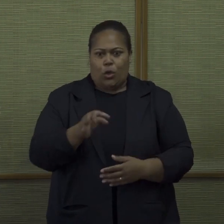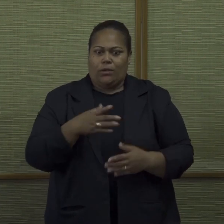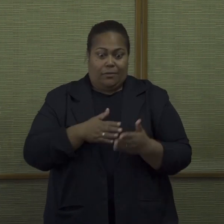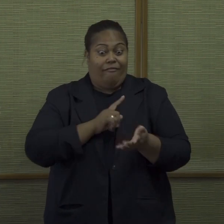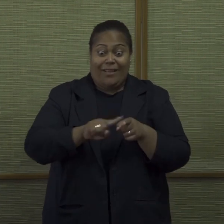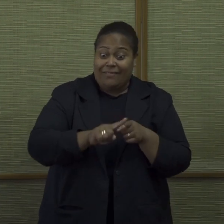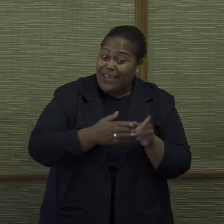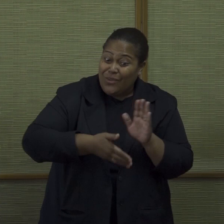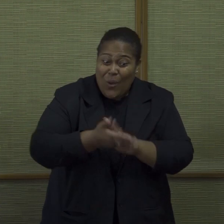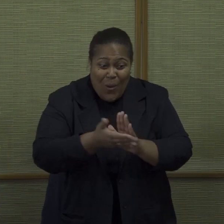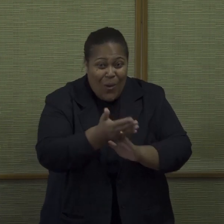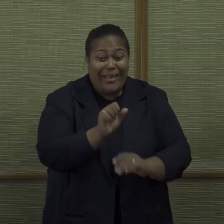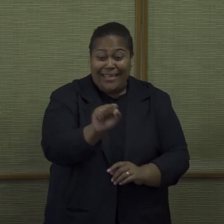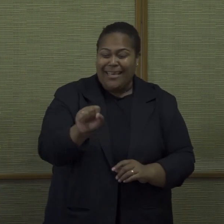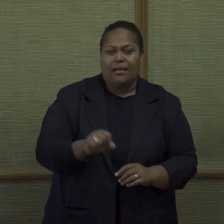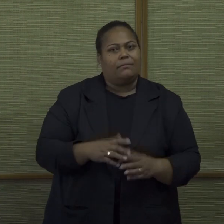end up trying,